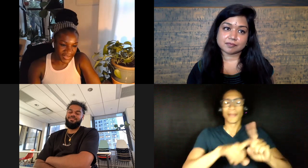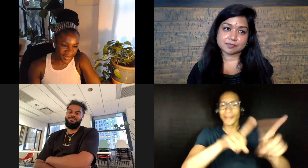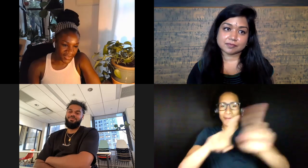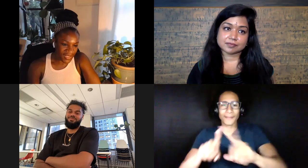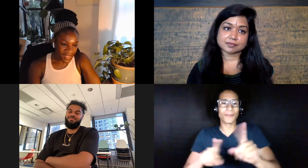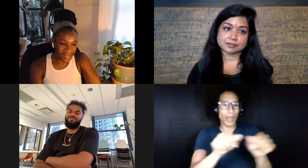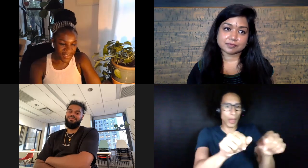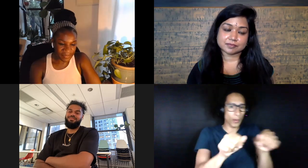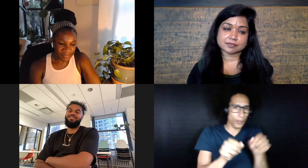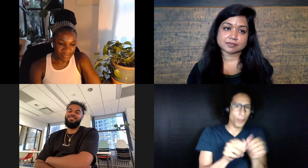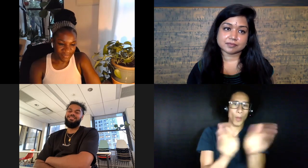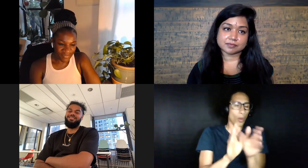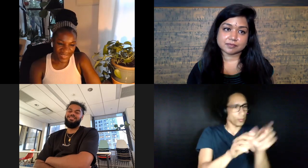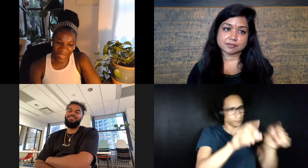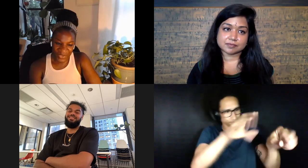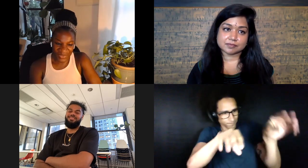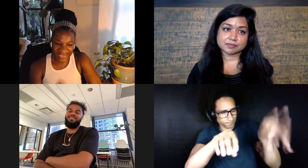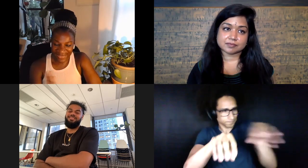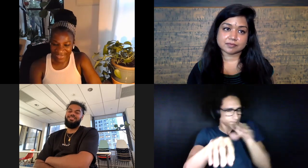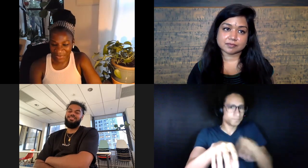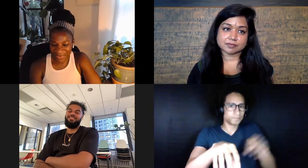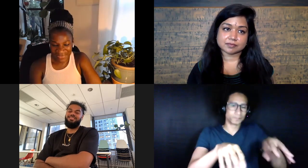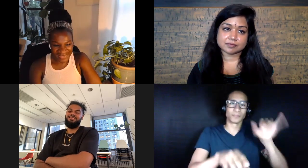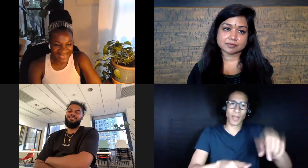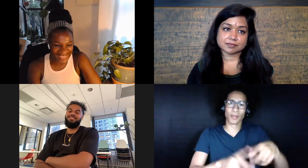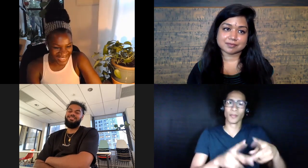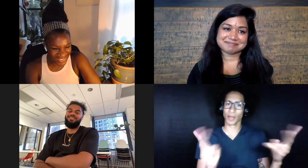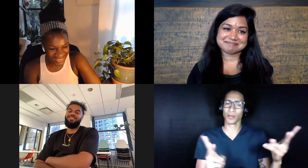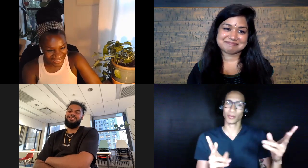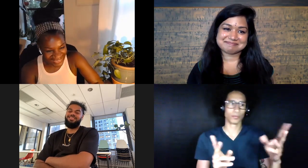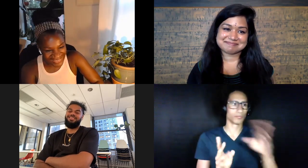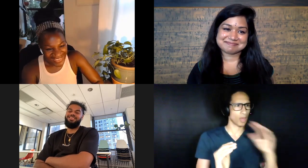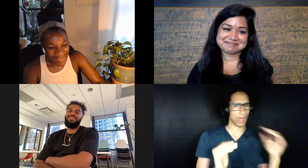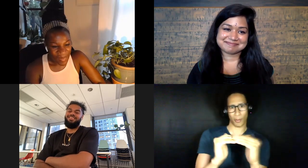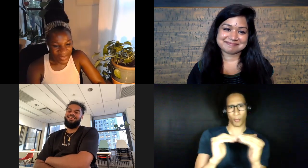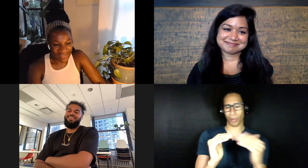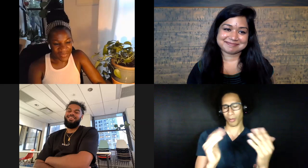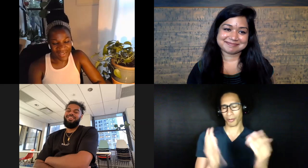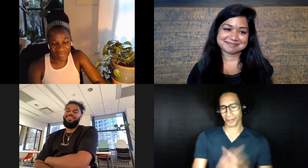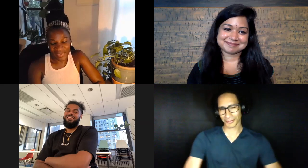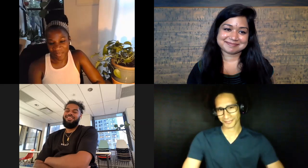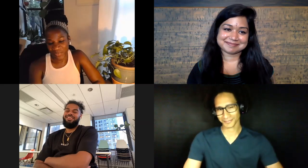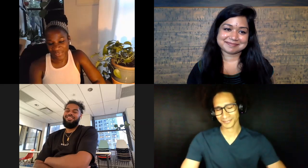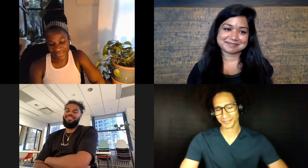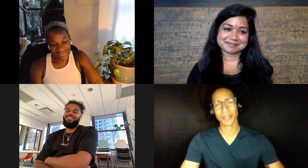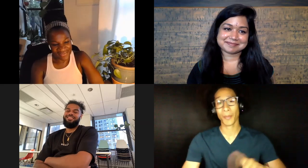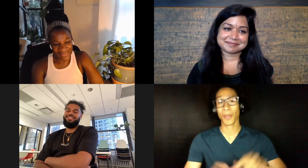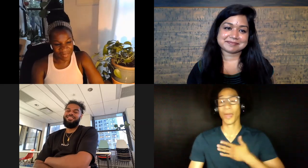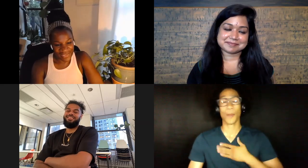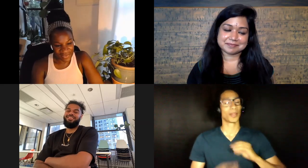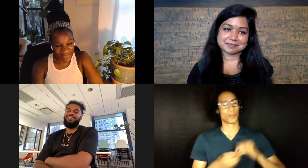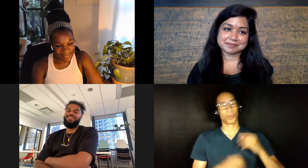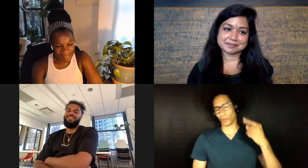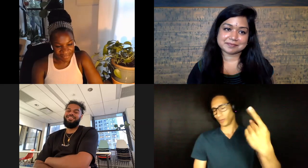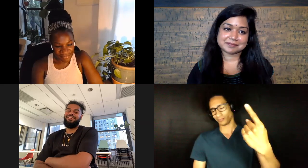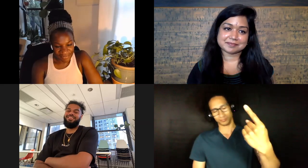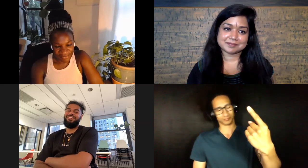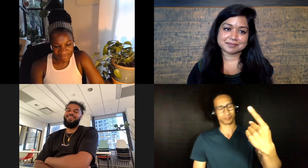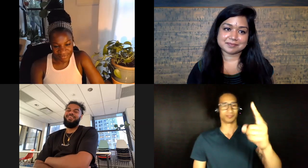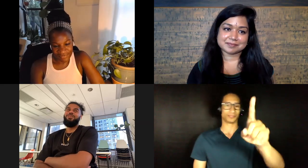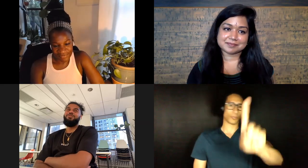to is London and Toronto, because I just feel like they're queens, just bigger. And, and I'm really excited